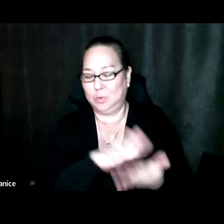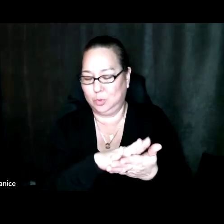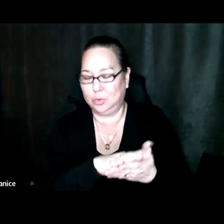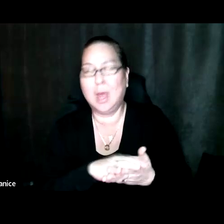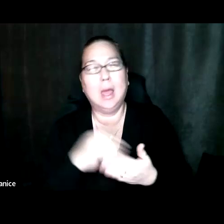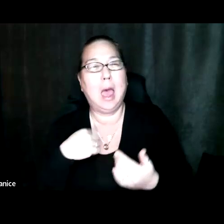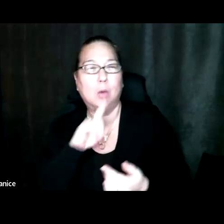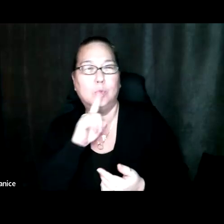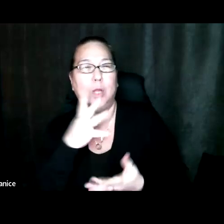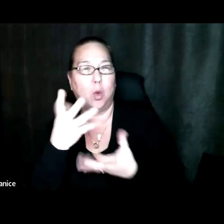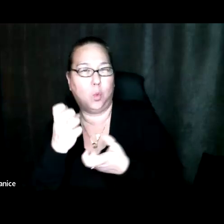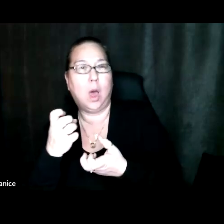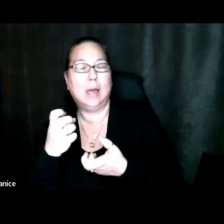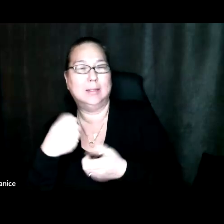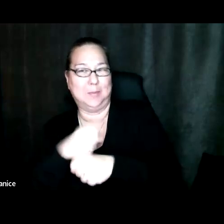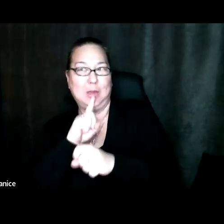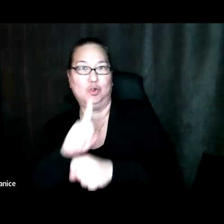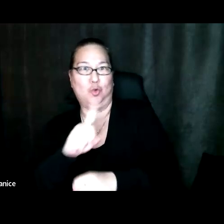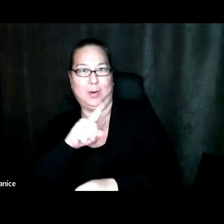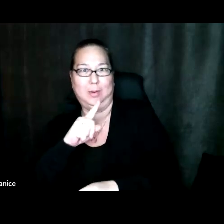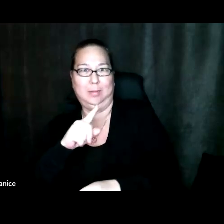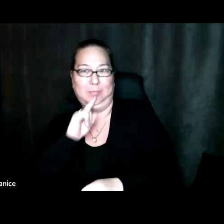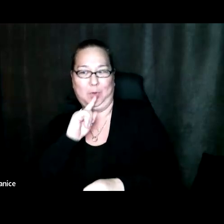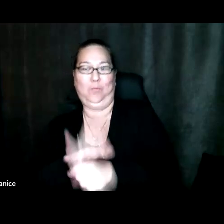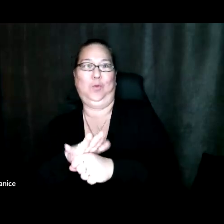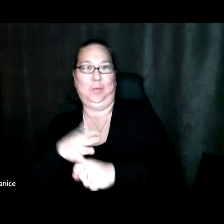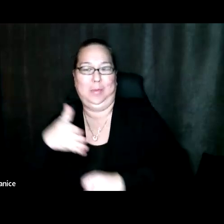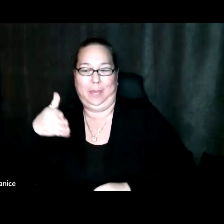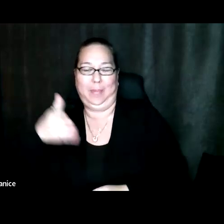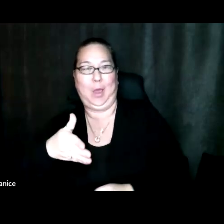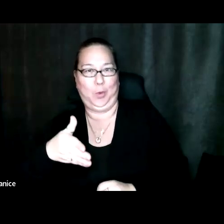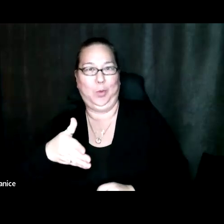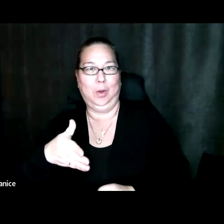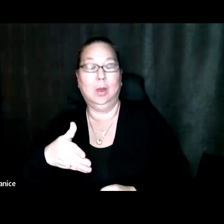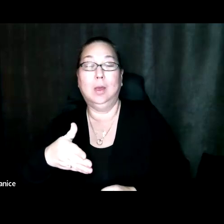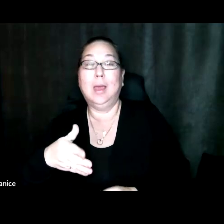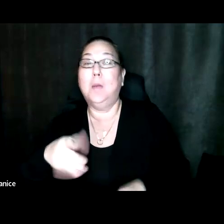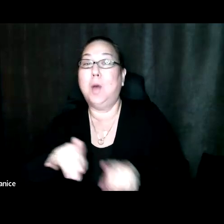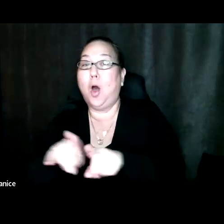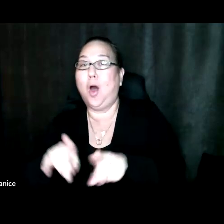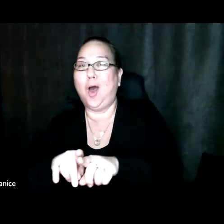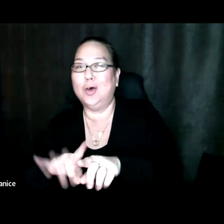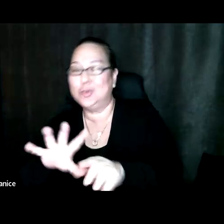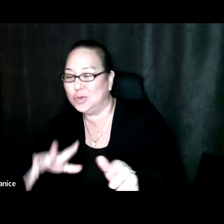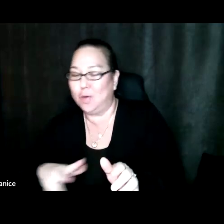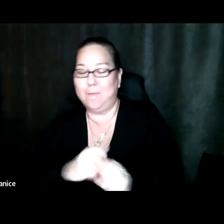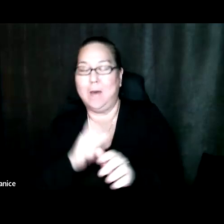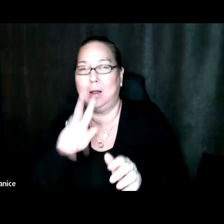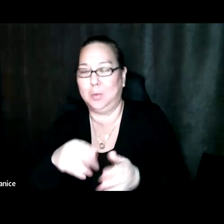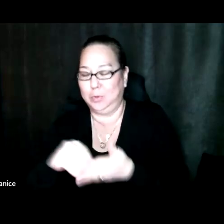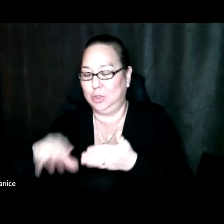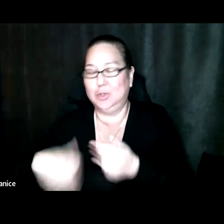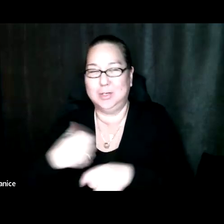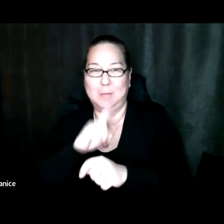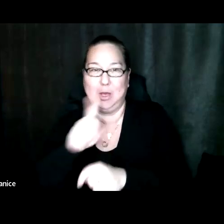that and actually make sure that's there. And that means looking at how are the students doing that are there. And I think, Dr. Hawkins, you poke at